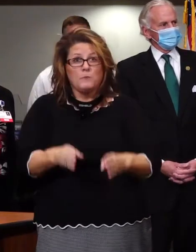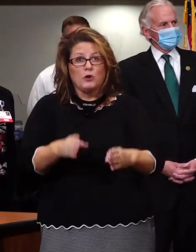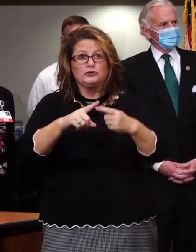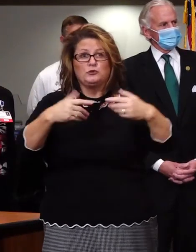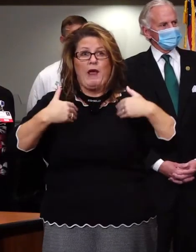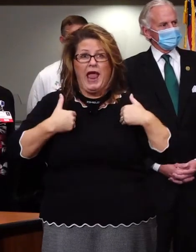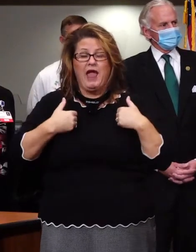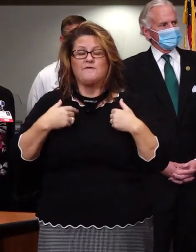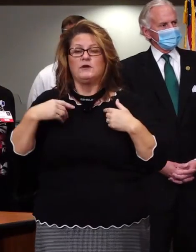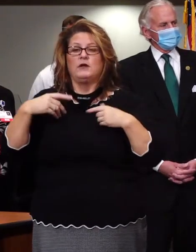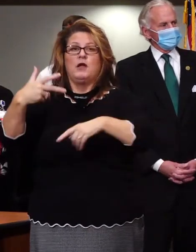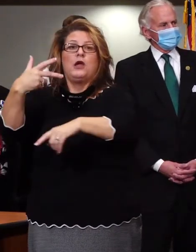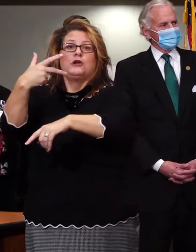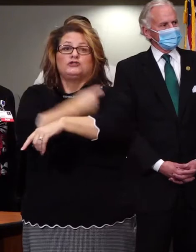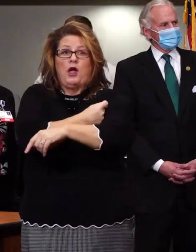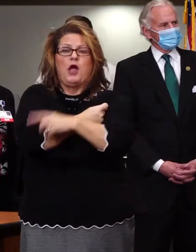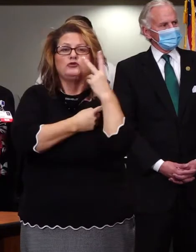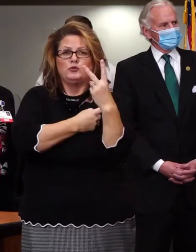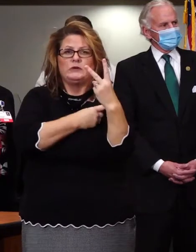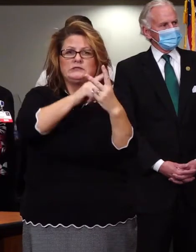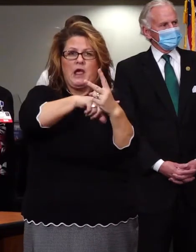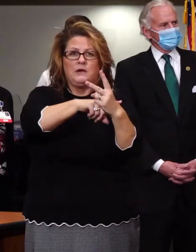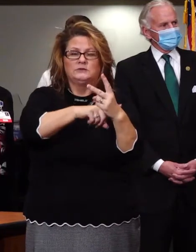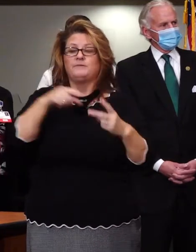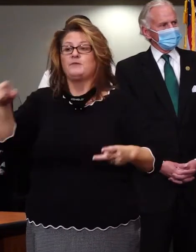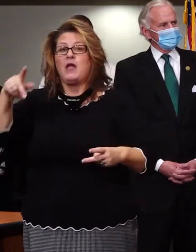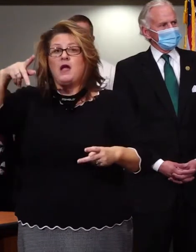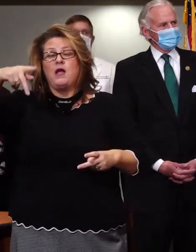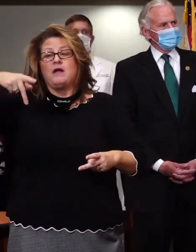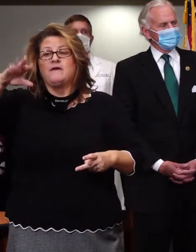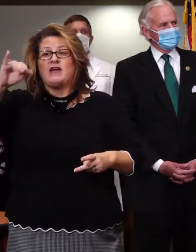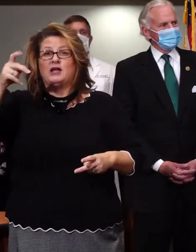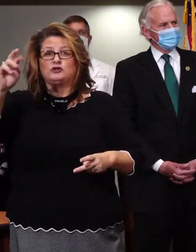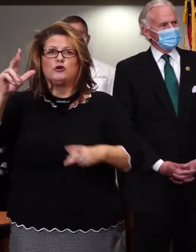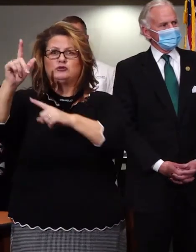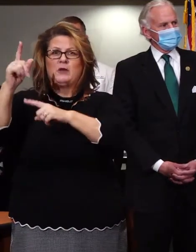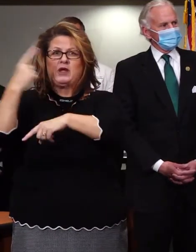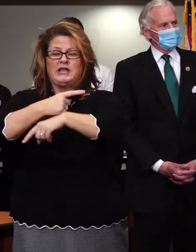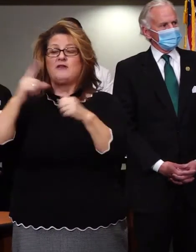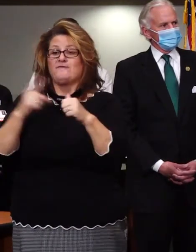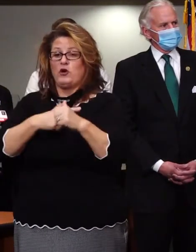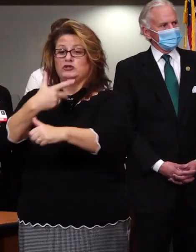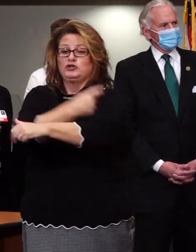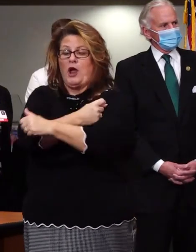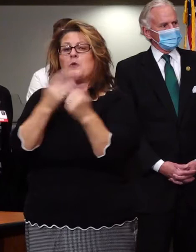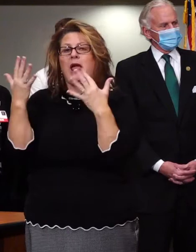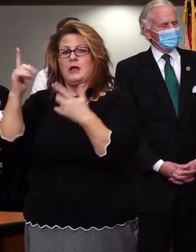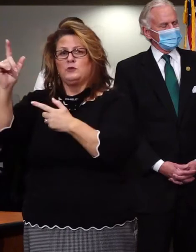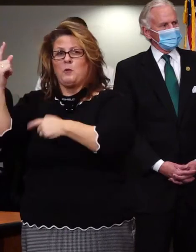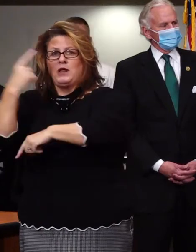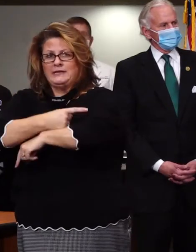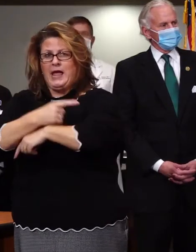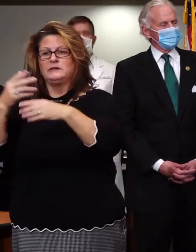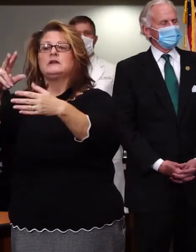shots. For Pfizer, it's separated by 21 days, and for Moderna, it's separated by 28 days for